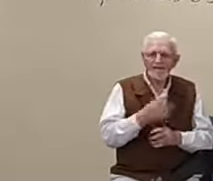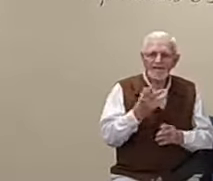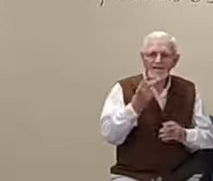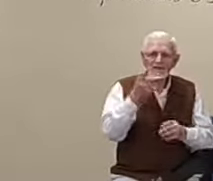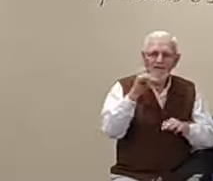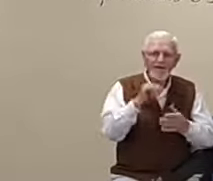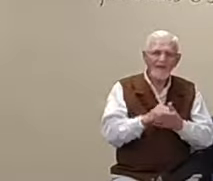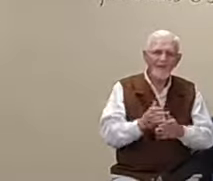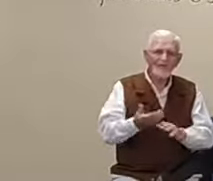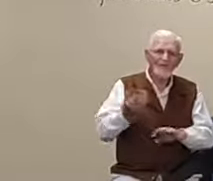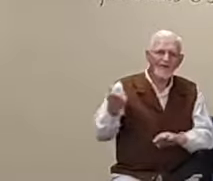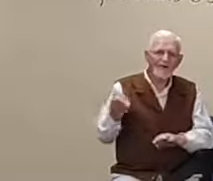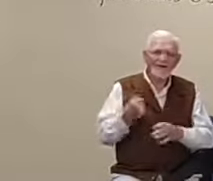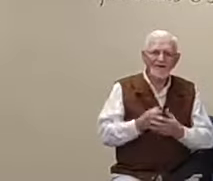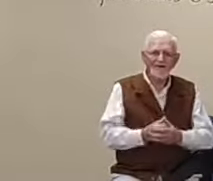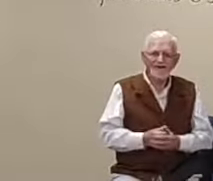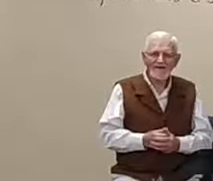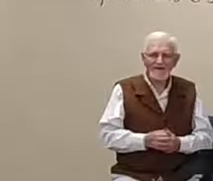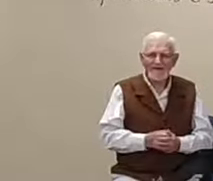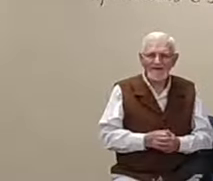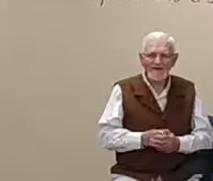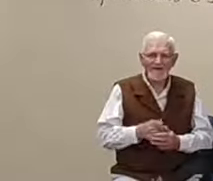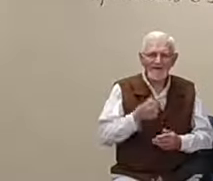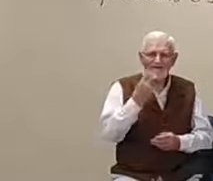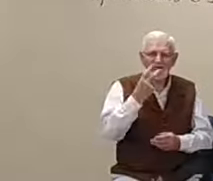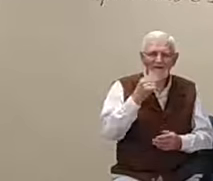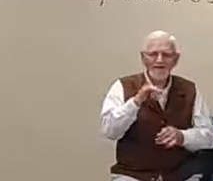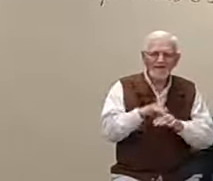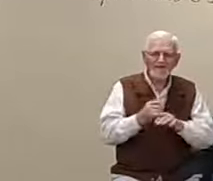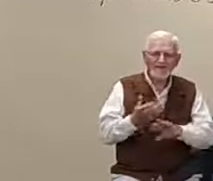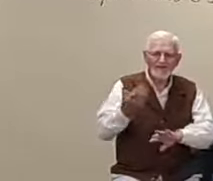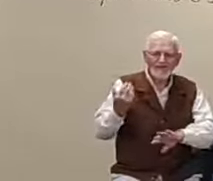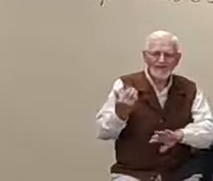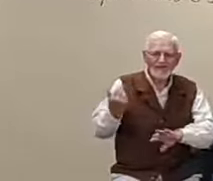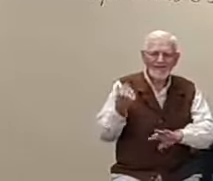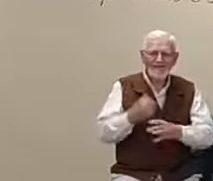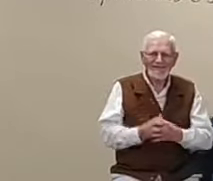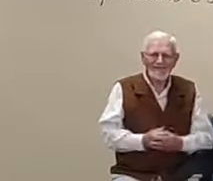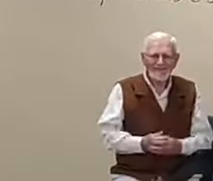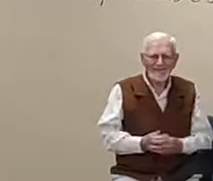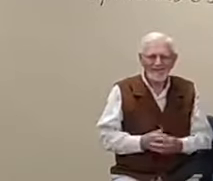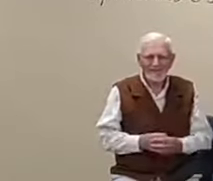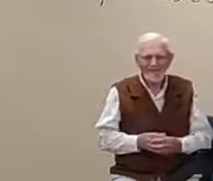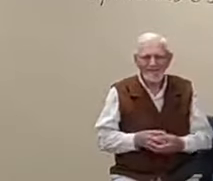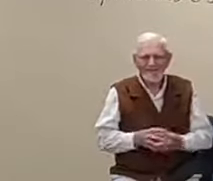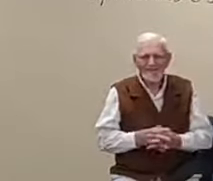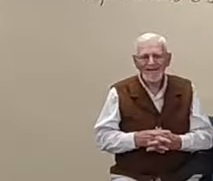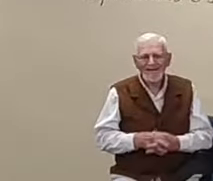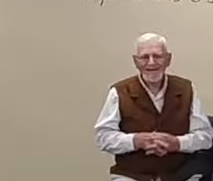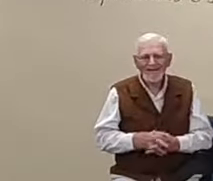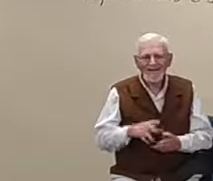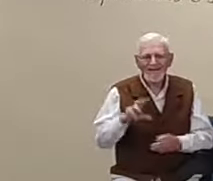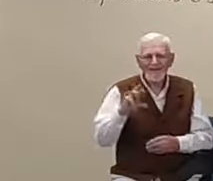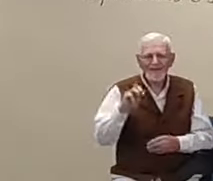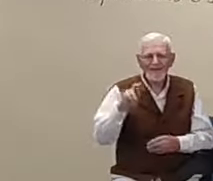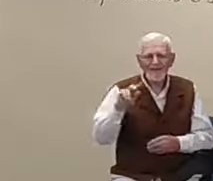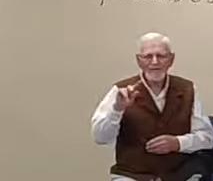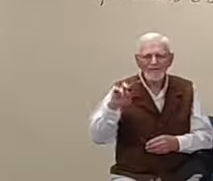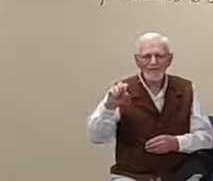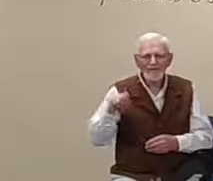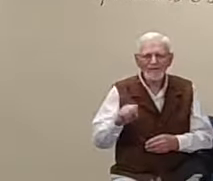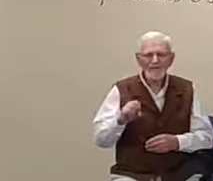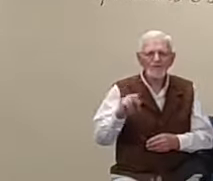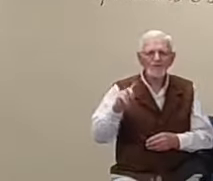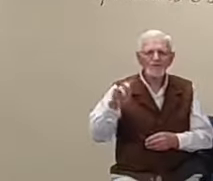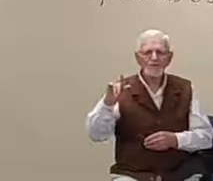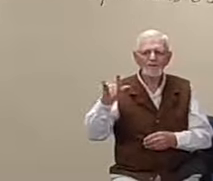before. Never smelled that before either. You know, it's just communism and socialism.